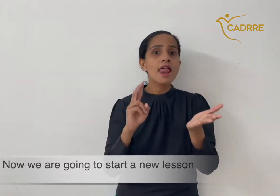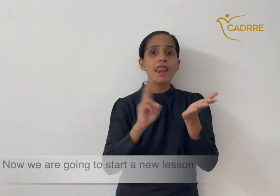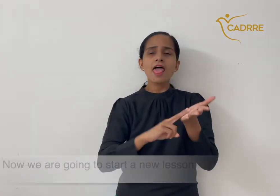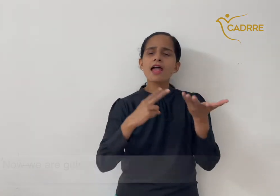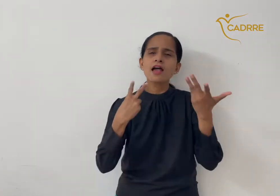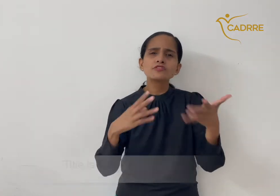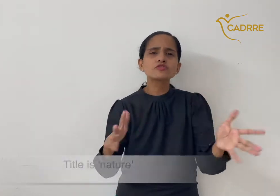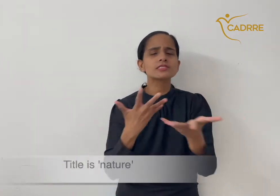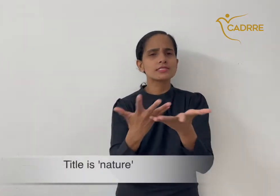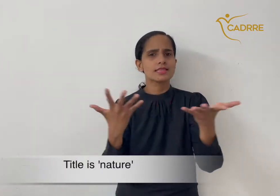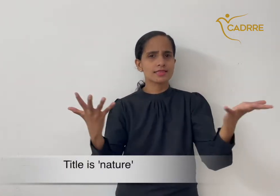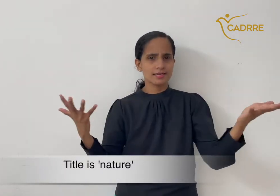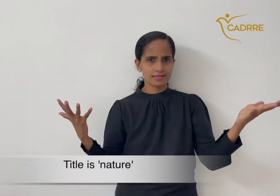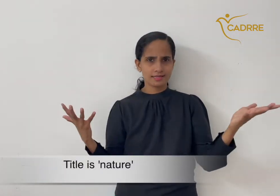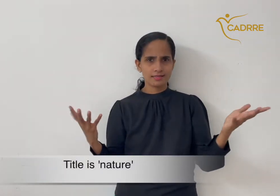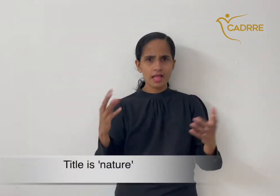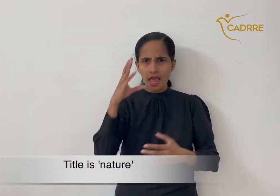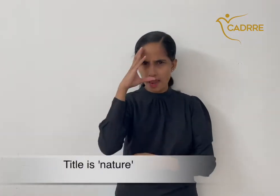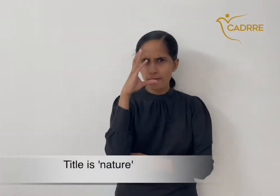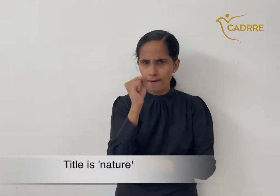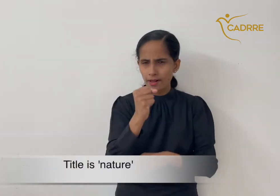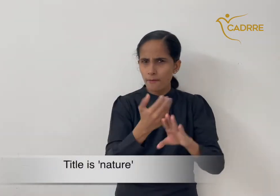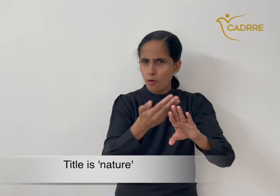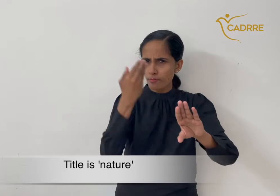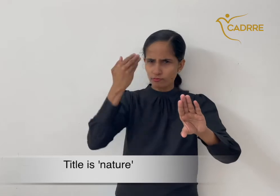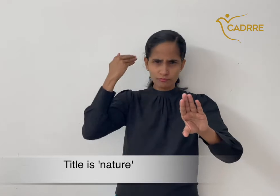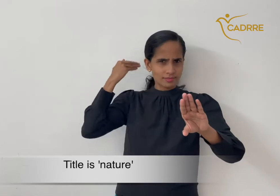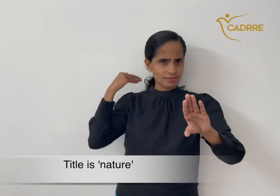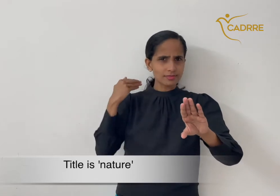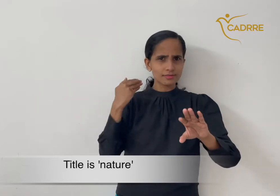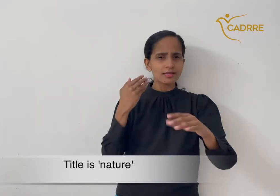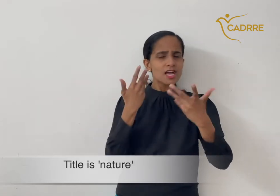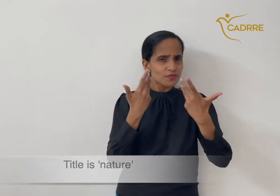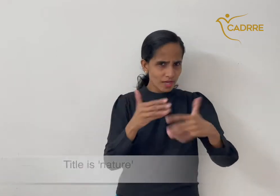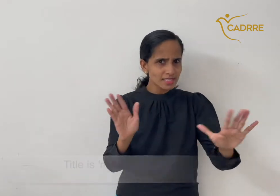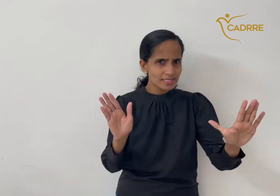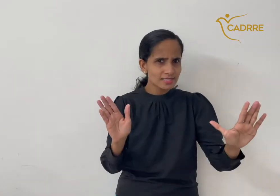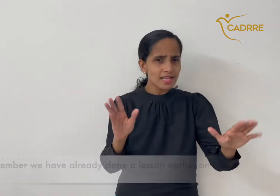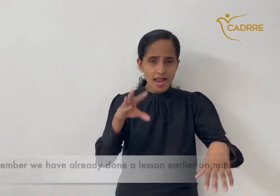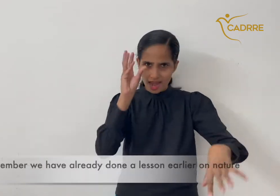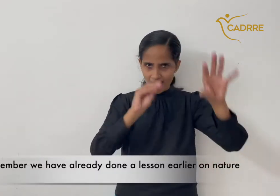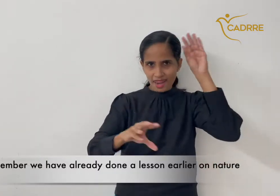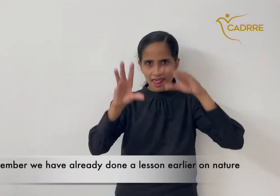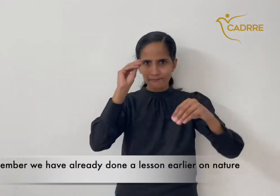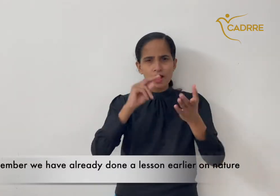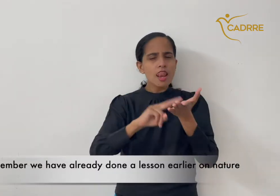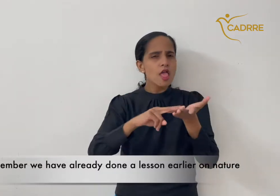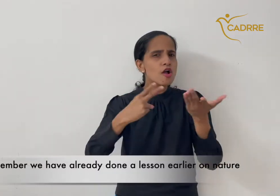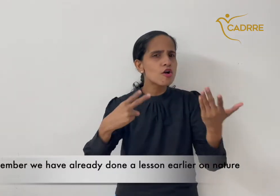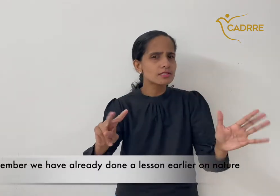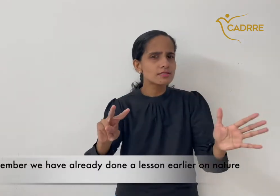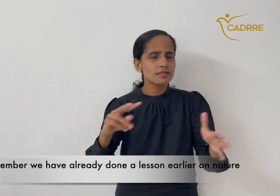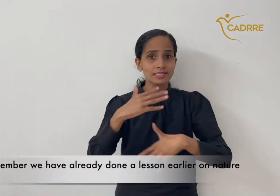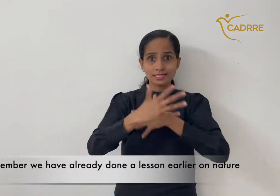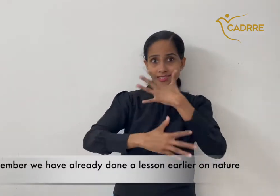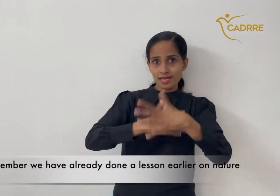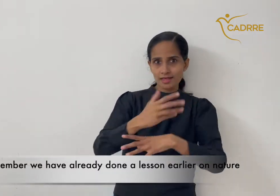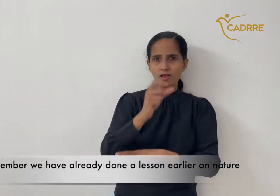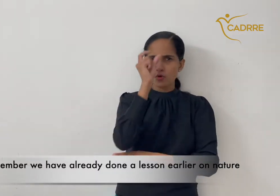Title is Nature. If you remember, we have already done a lesson earlier on nature